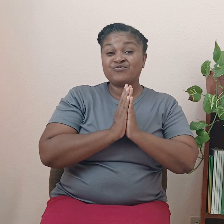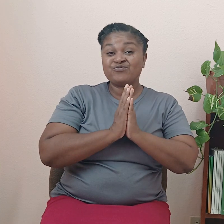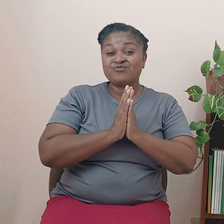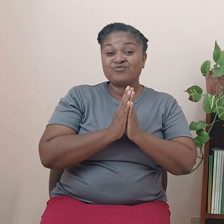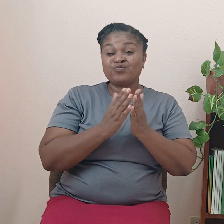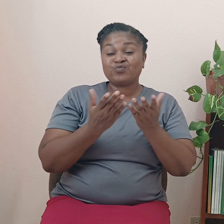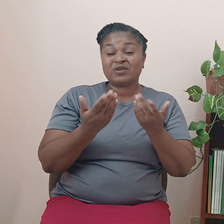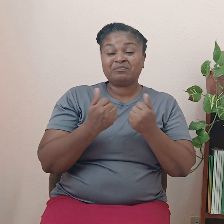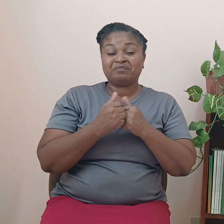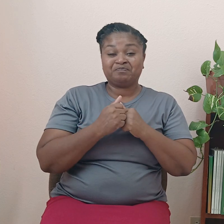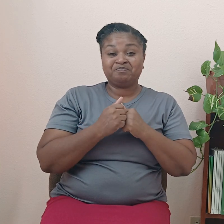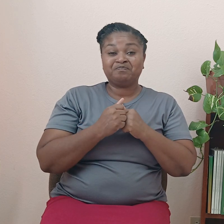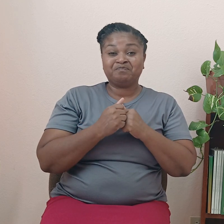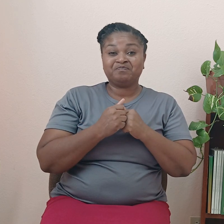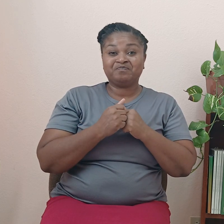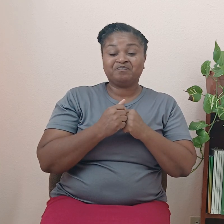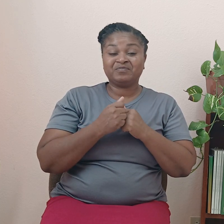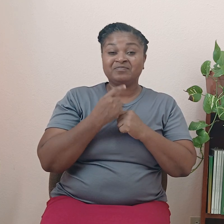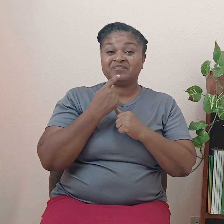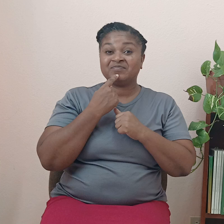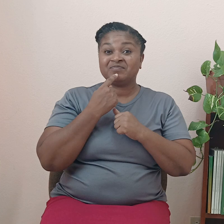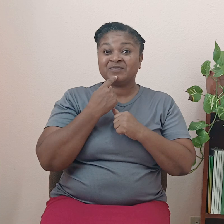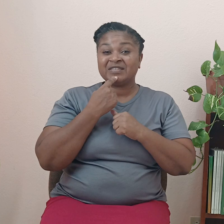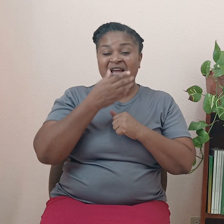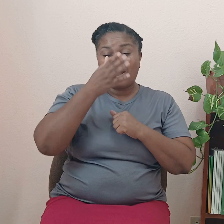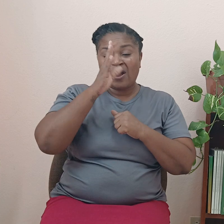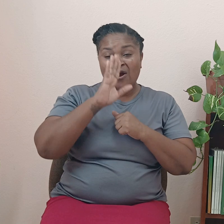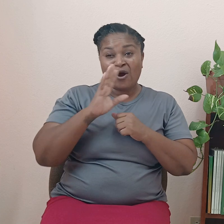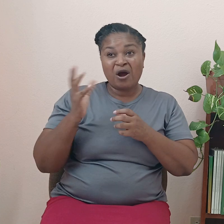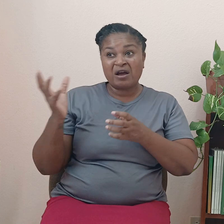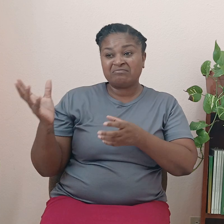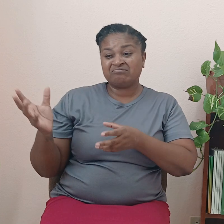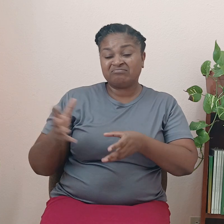God took my burden, I will not weep.